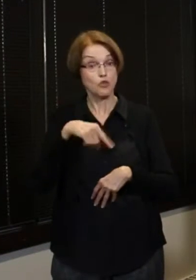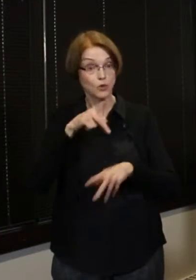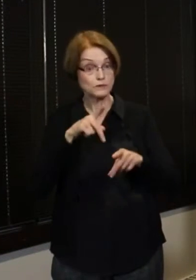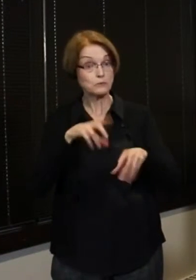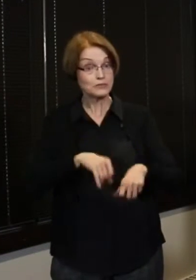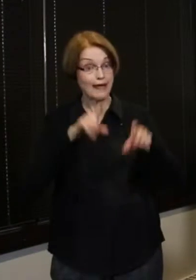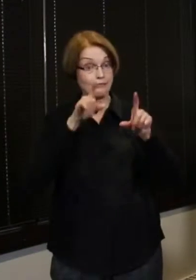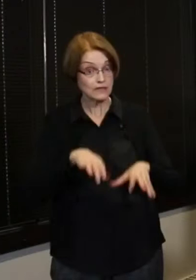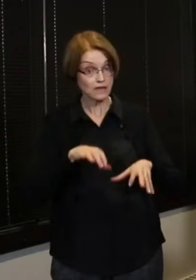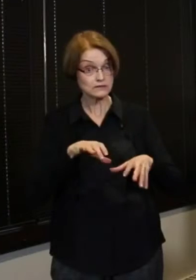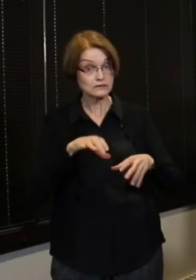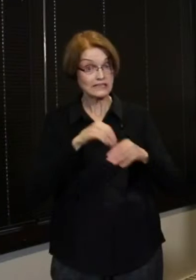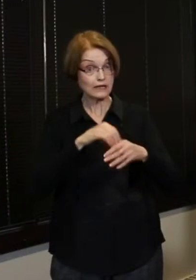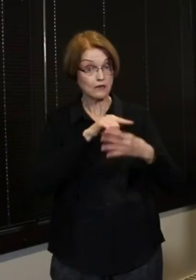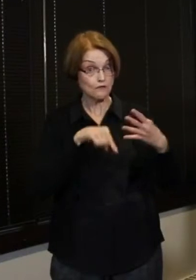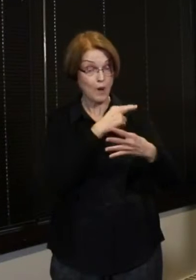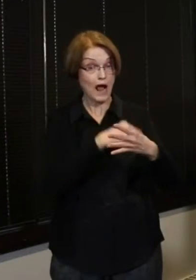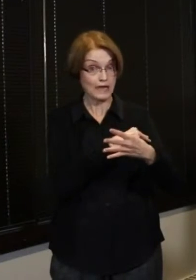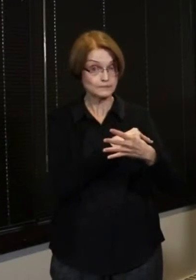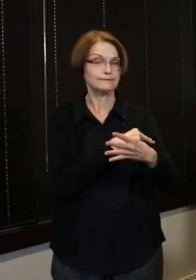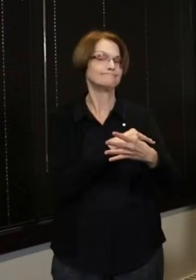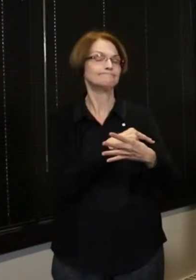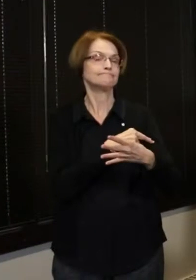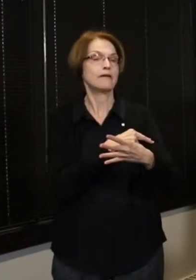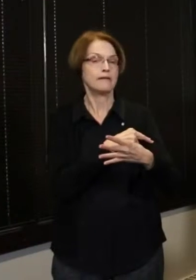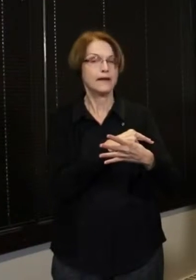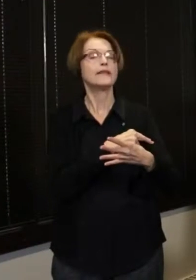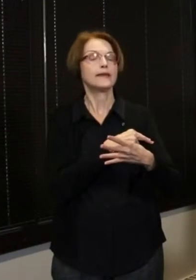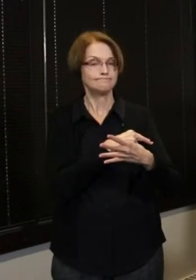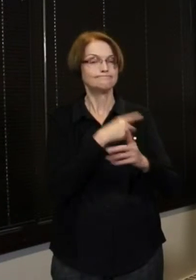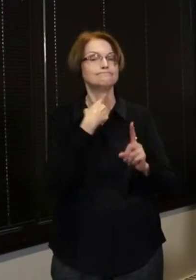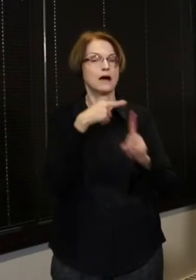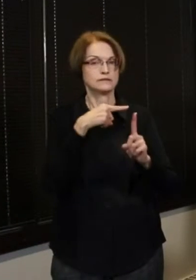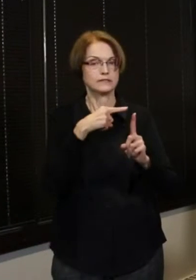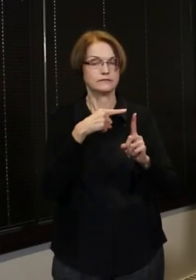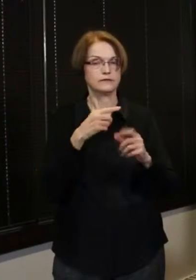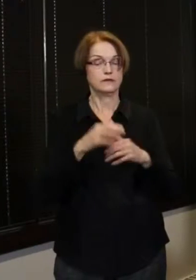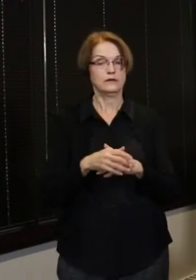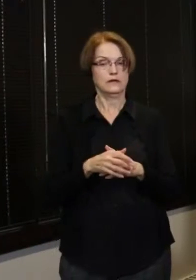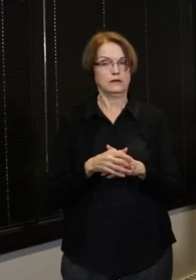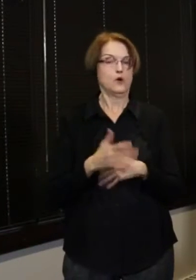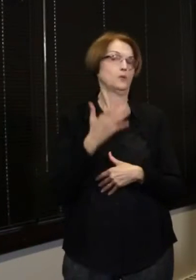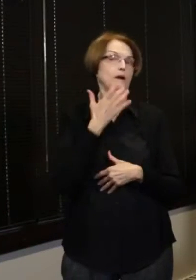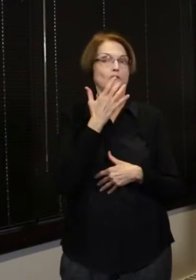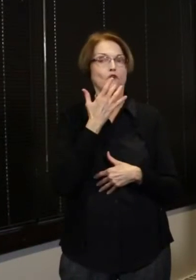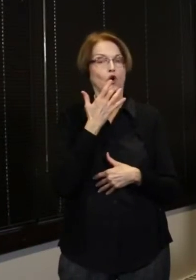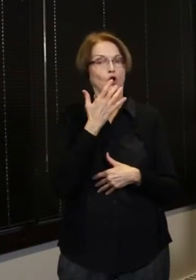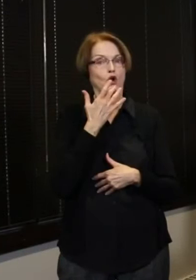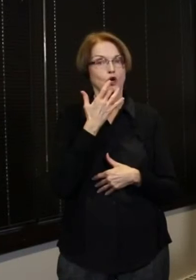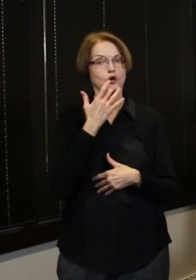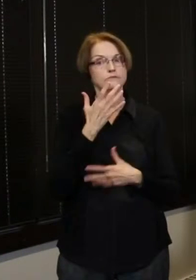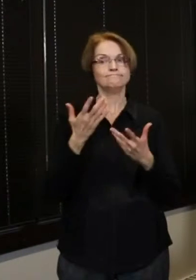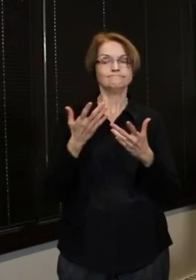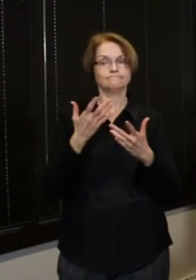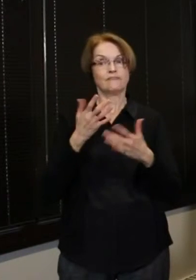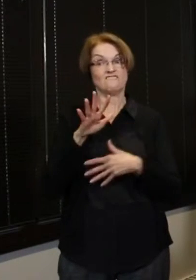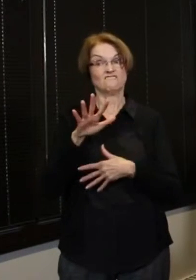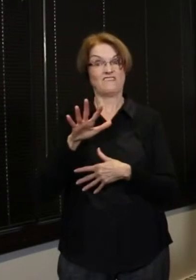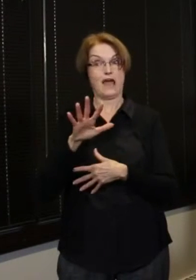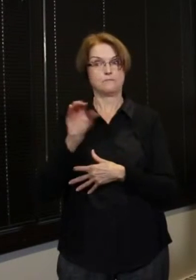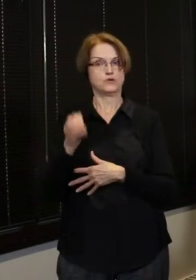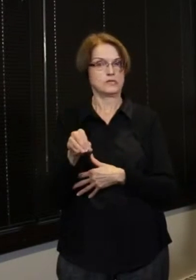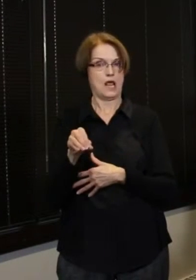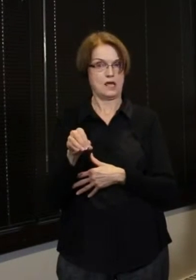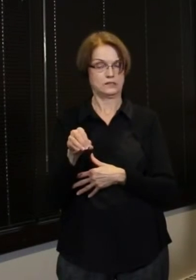But again, extremely high. We would want that to be down around that 5% mark before we'd feel comfortable with saying that we've adequately suppressed the